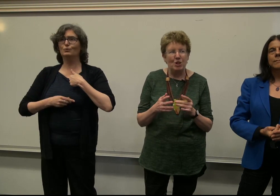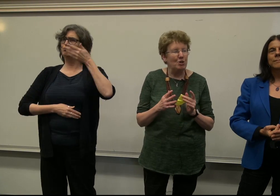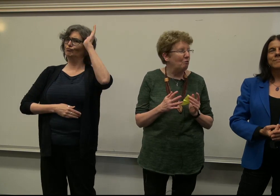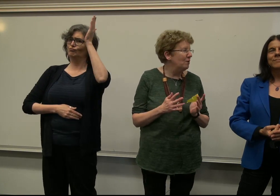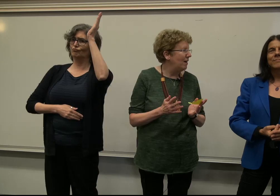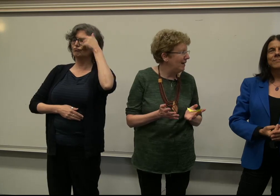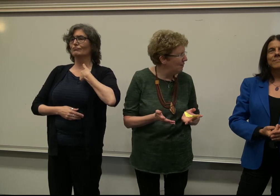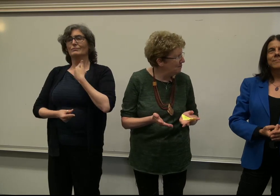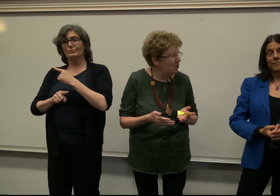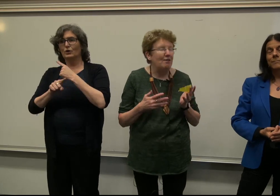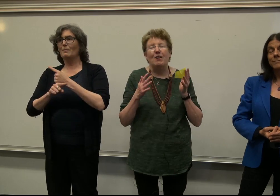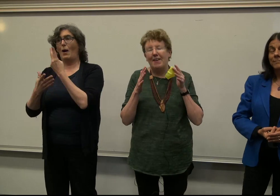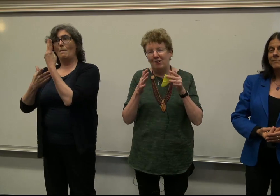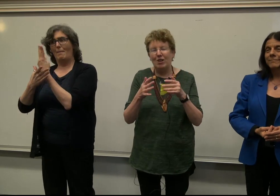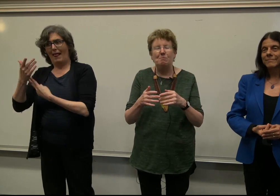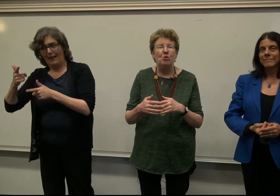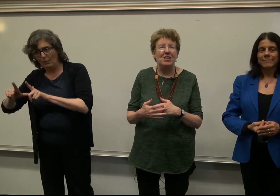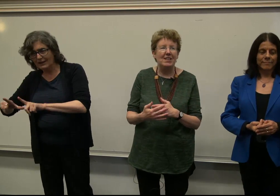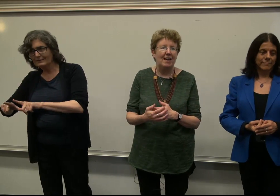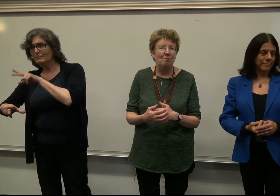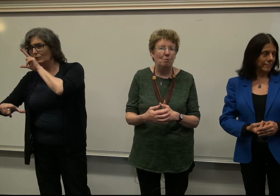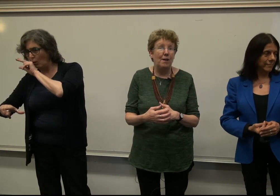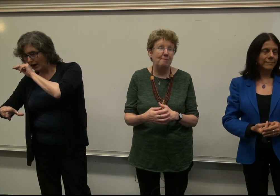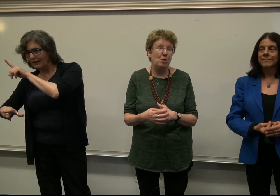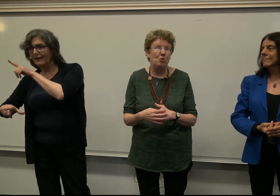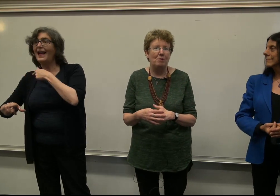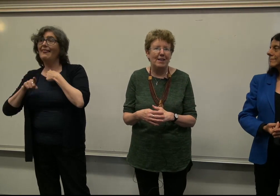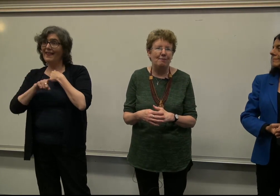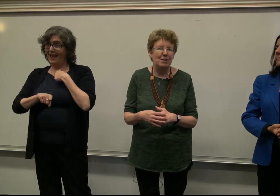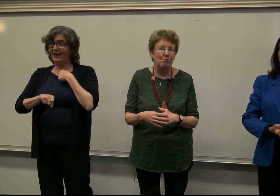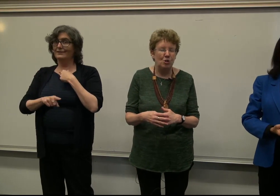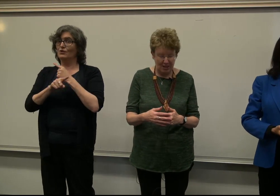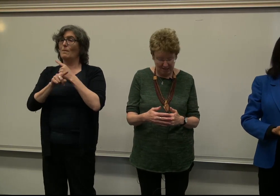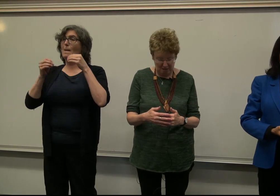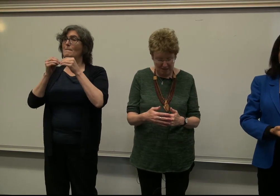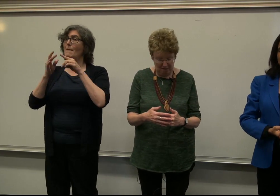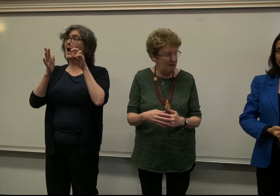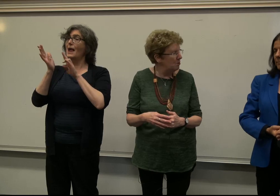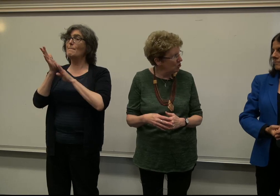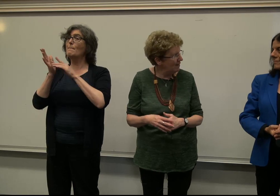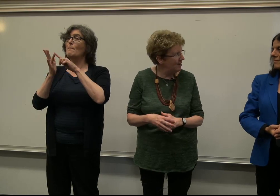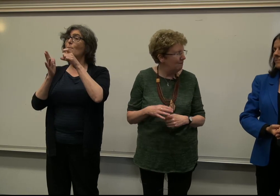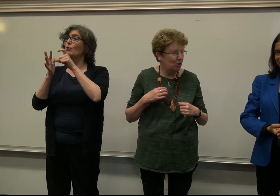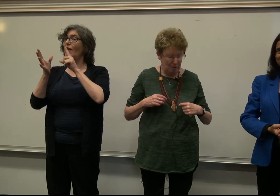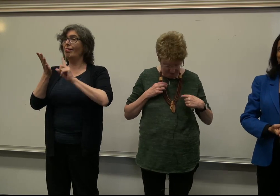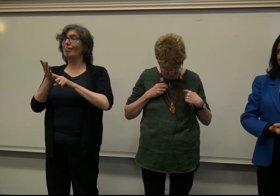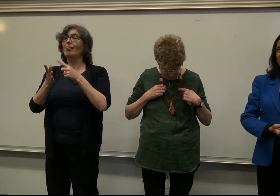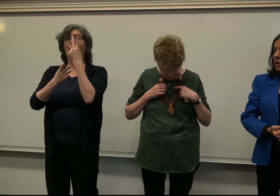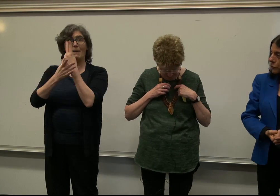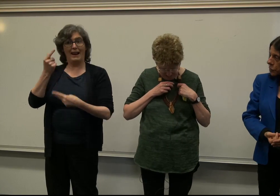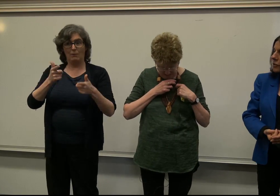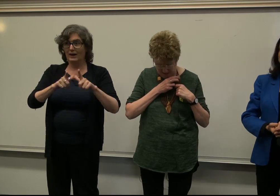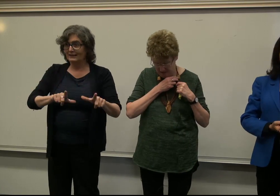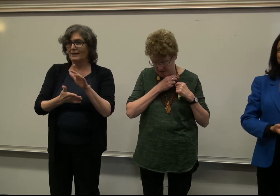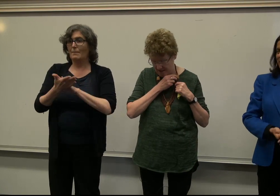think starting off with bilingualism in general and then looking more detail at what bimodal bilingualism looks like. So thank you very much, Antonella, for coming. Thank